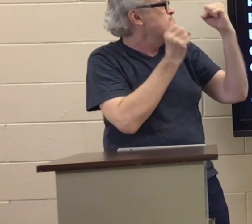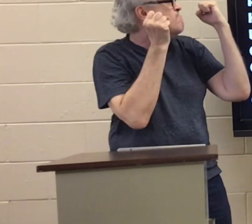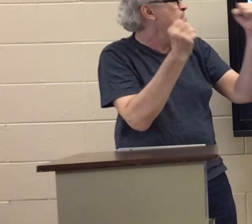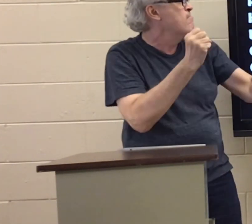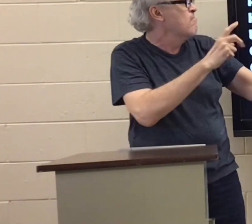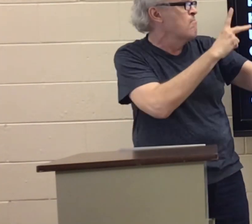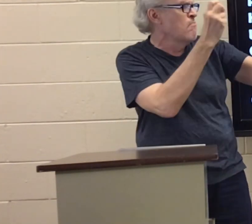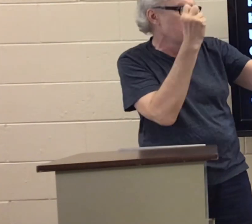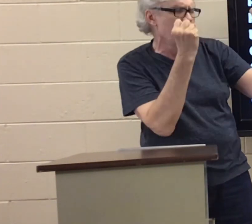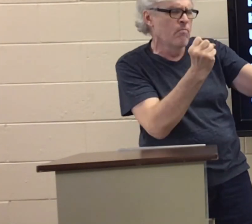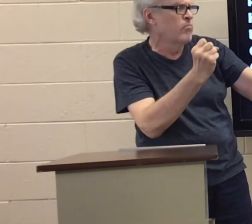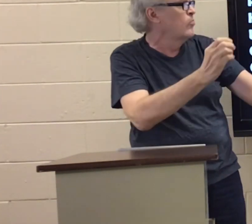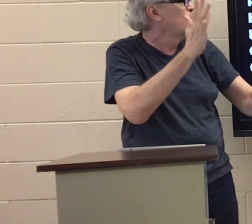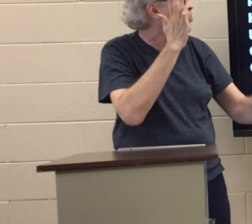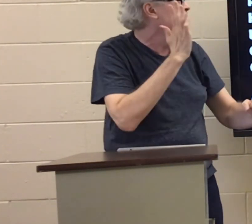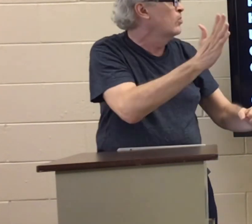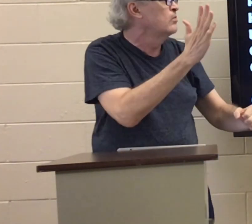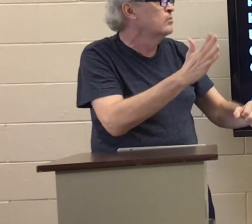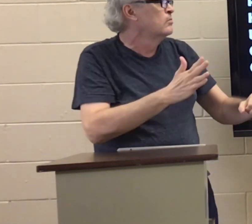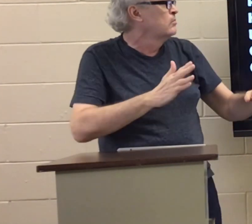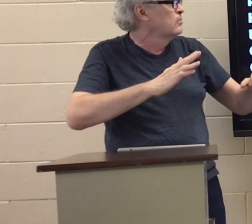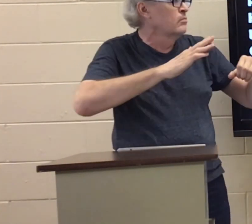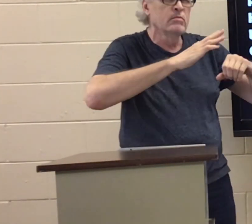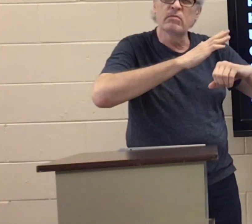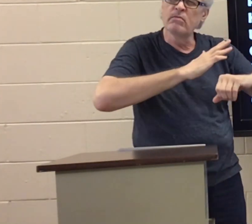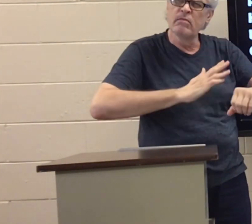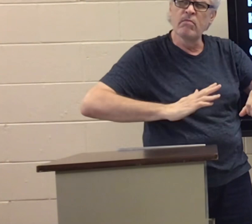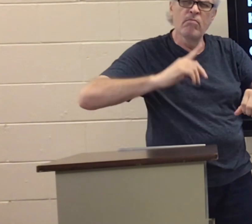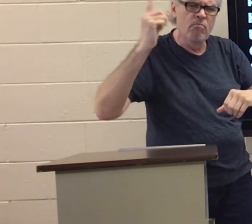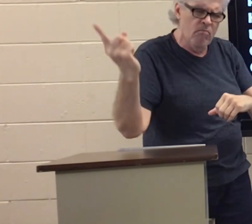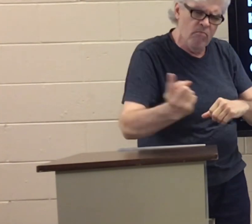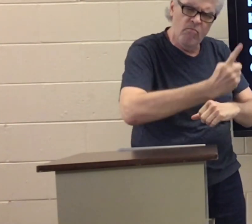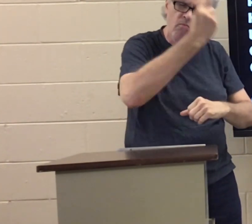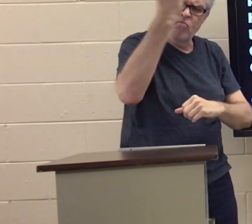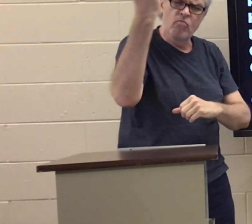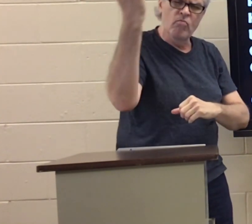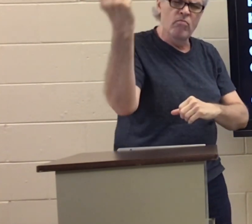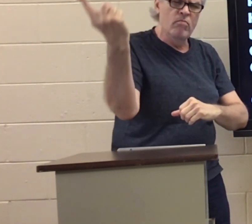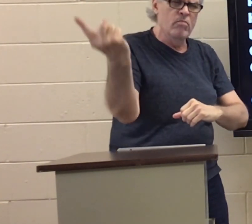His mighty power will e'er defend.